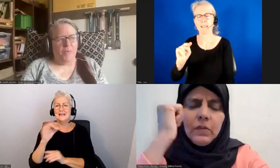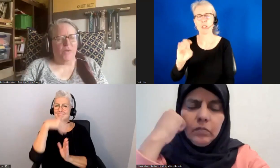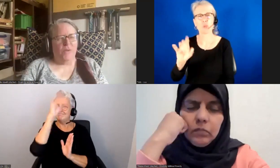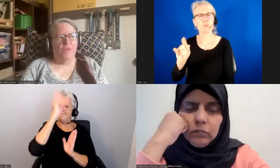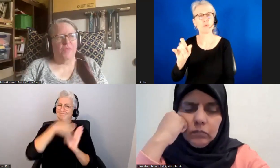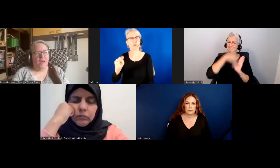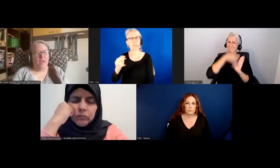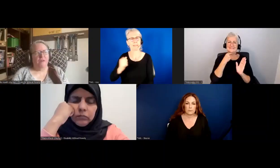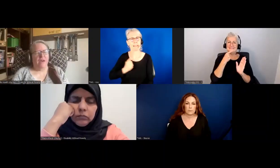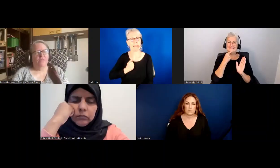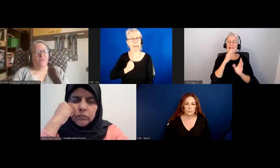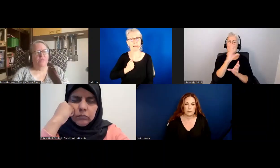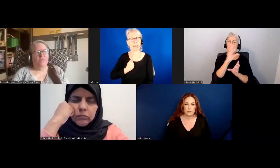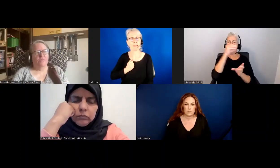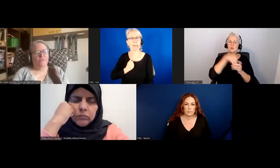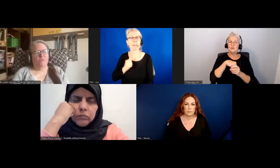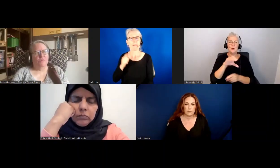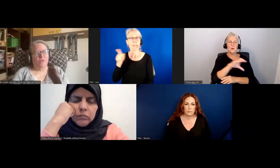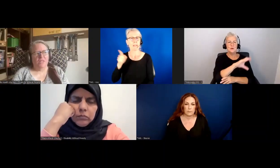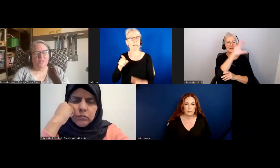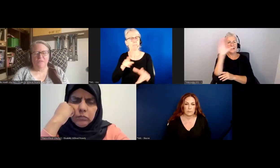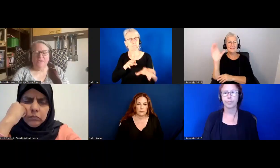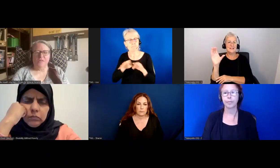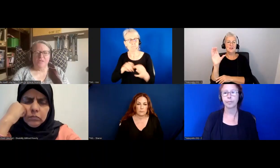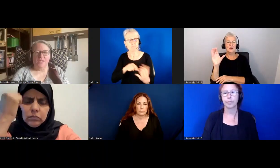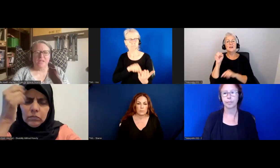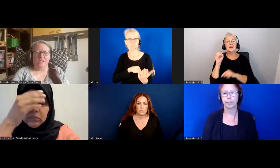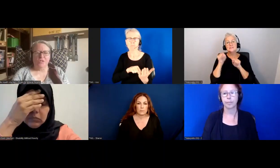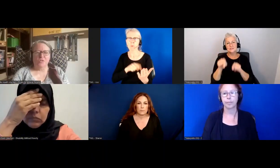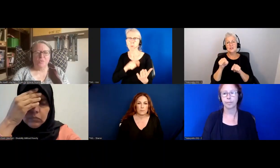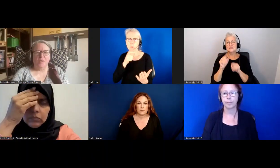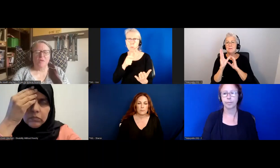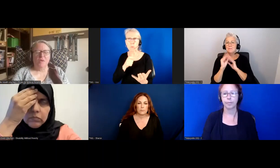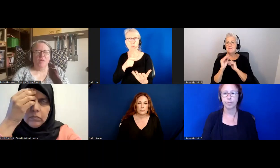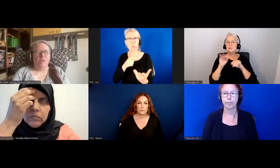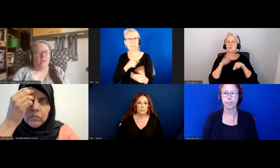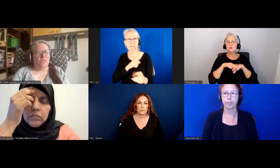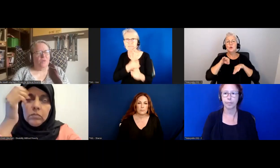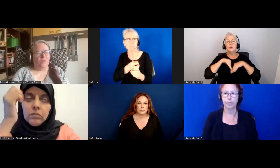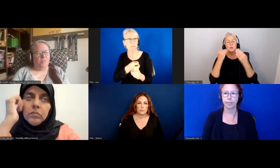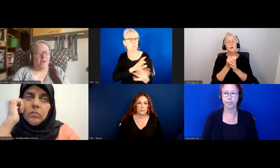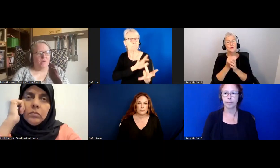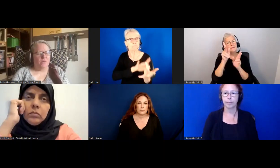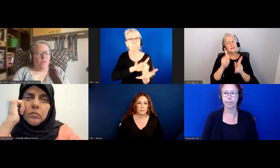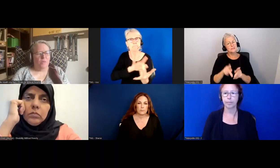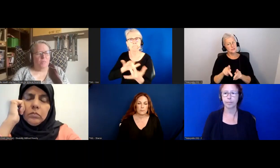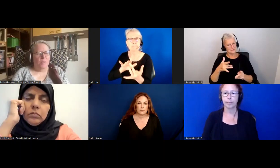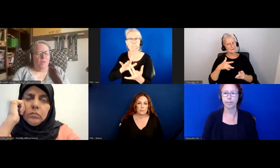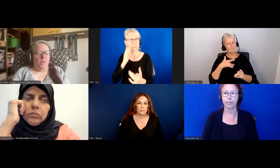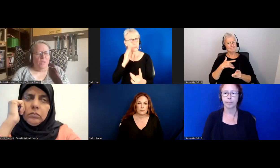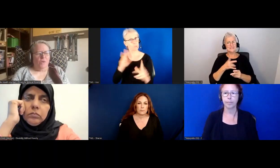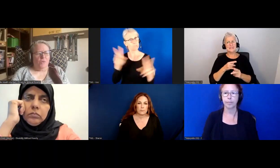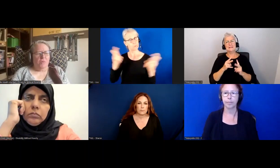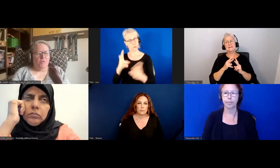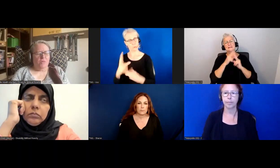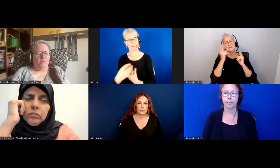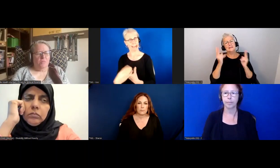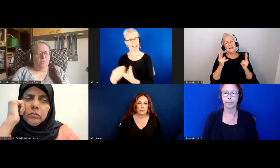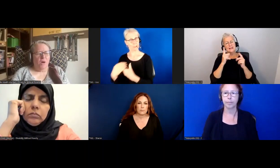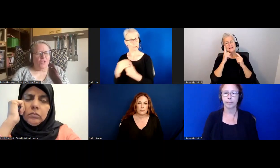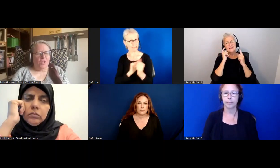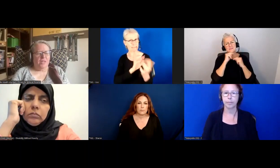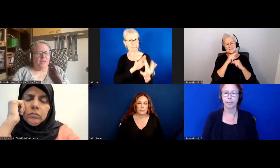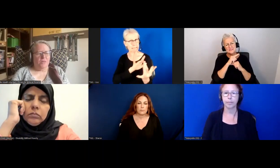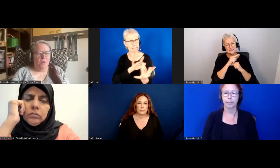the people that they found really difficult to get in touch with. They talk about, the